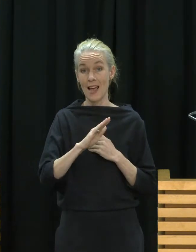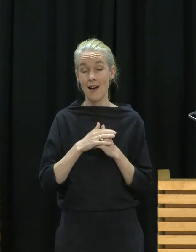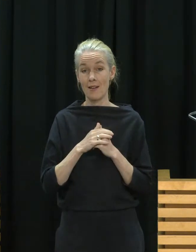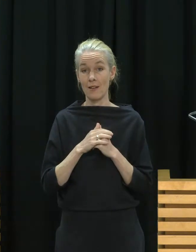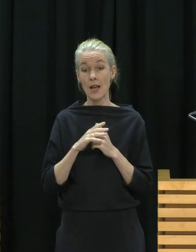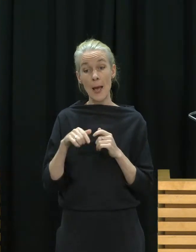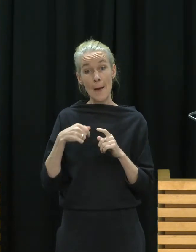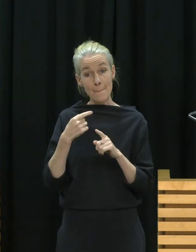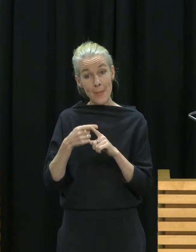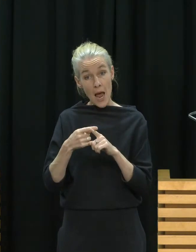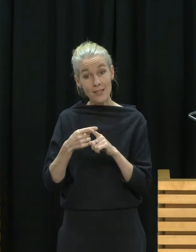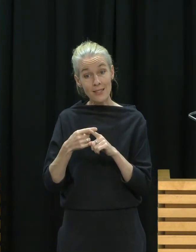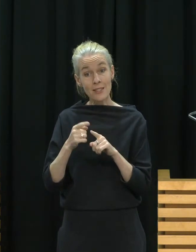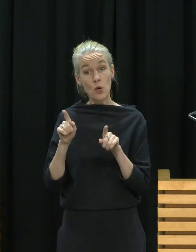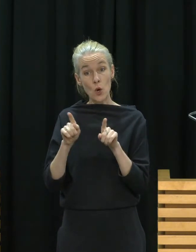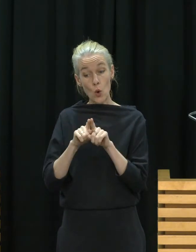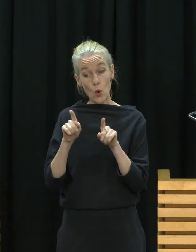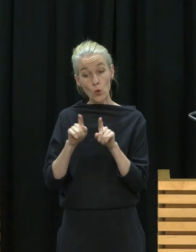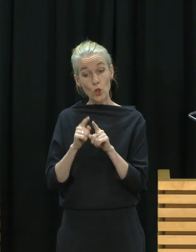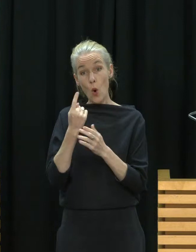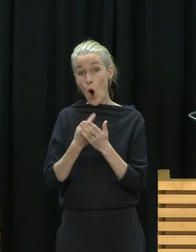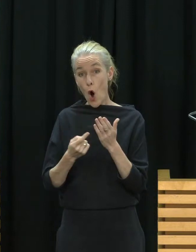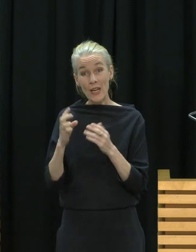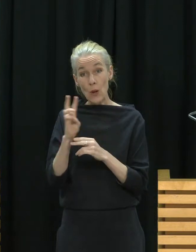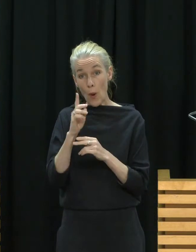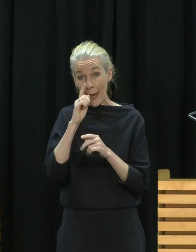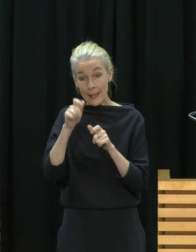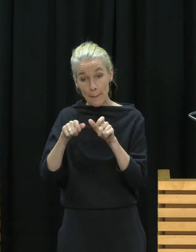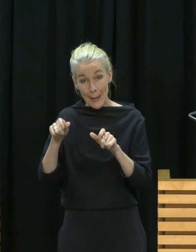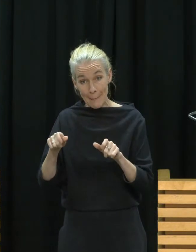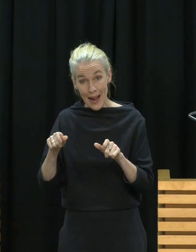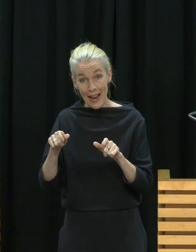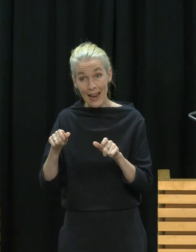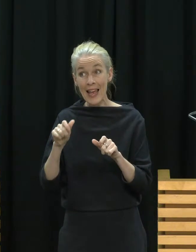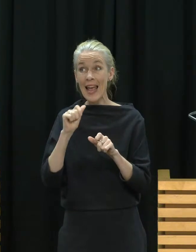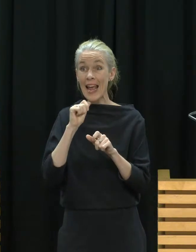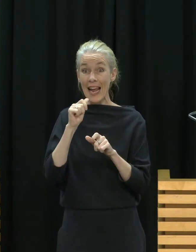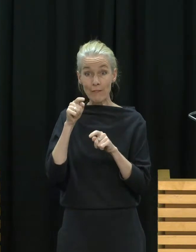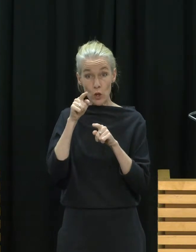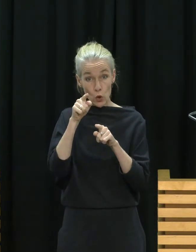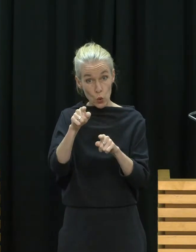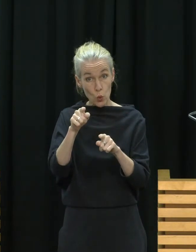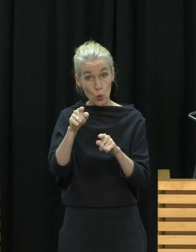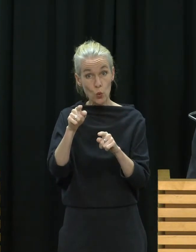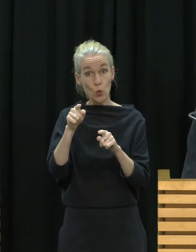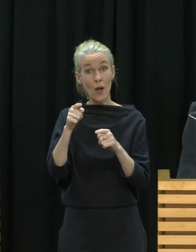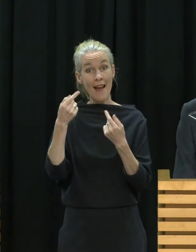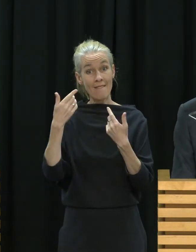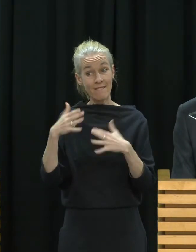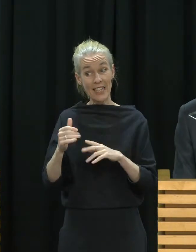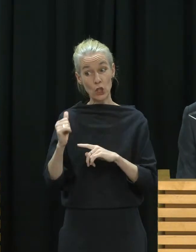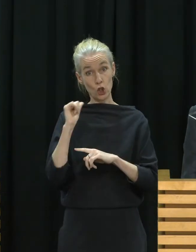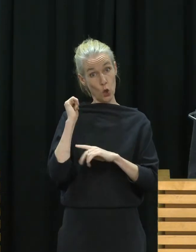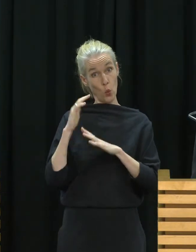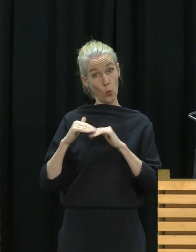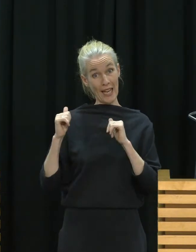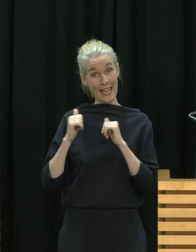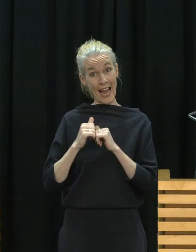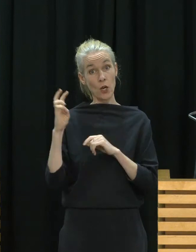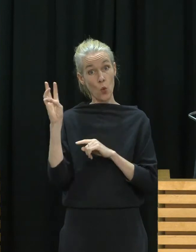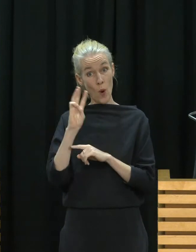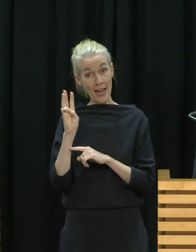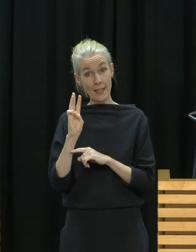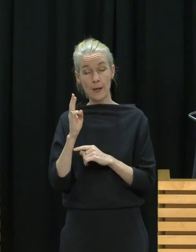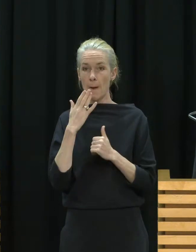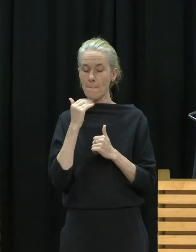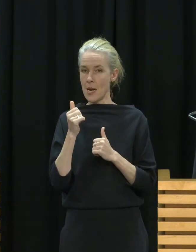Wellington who were in Wellington during the period in question to make sure they're being vigilant, that they are actually identifying whether they've been in those locations